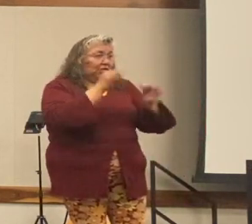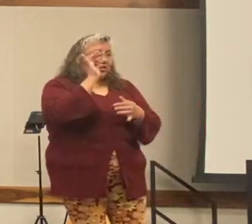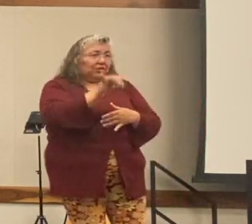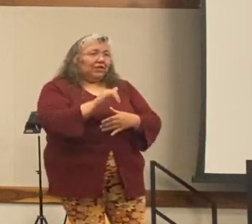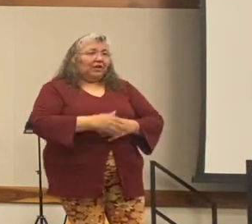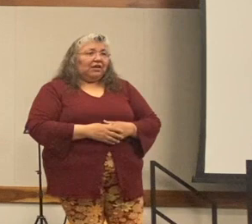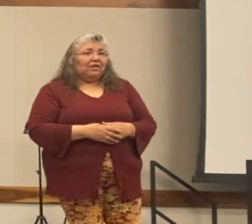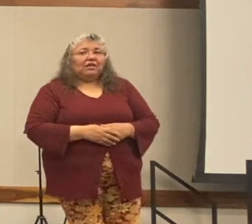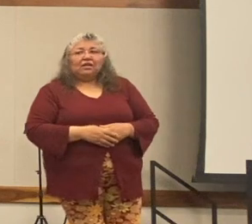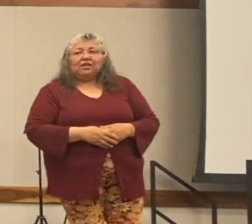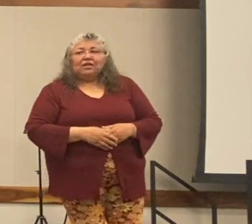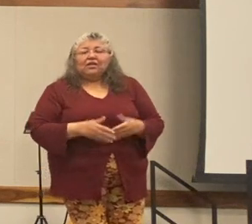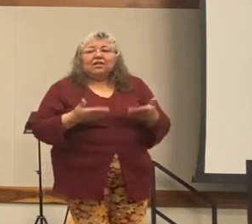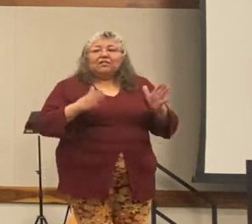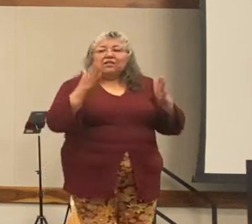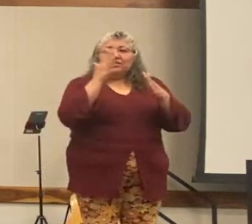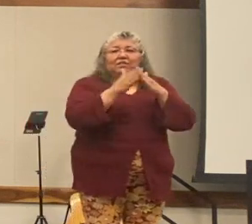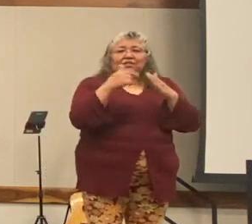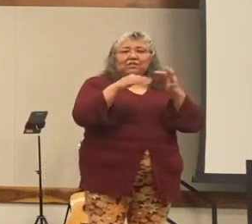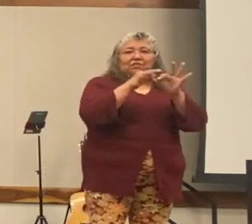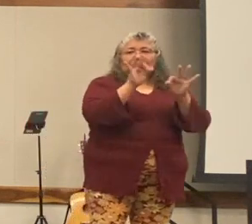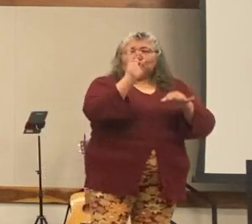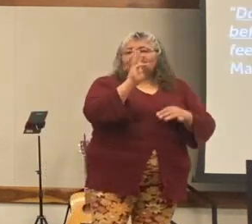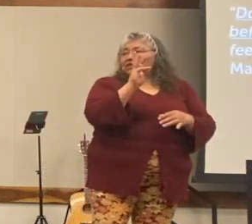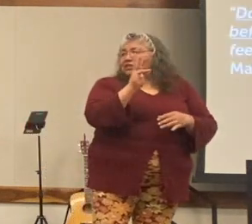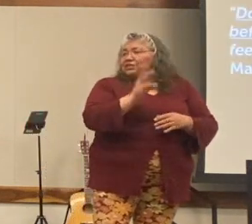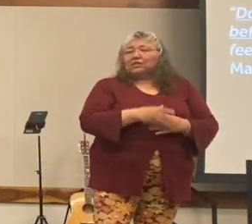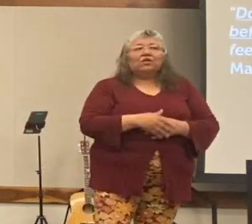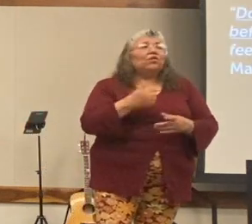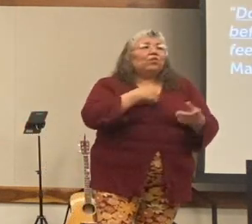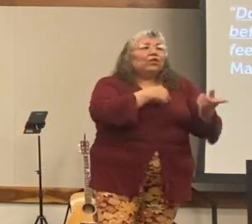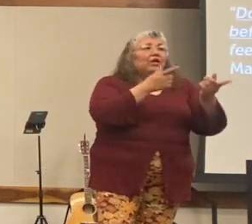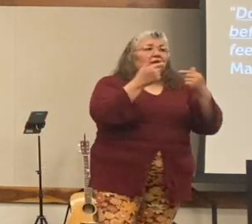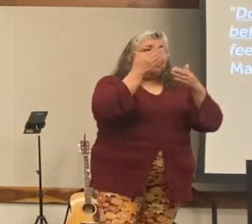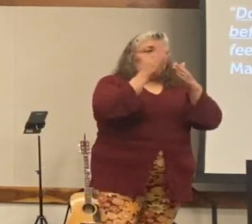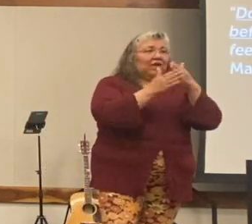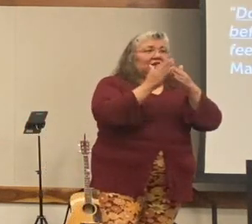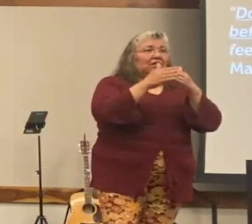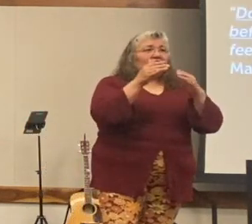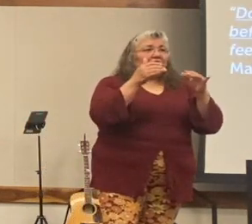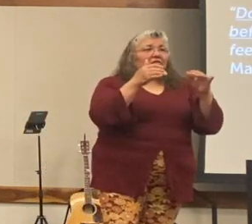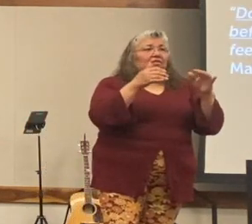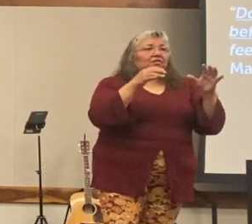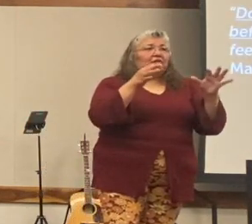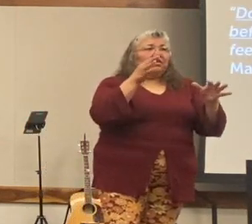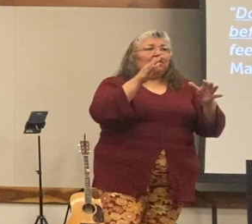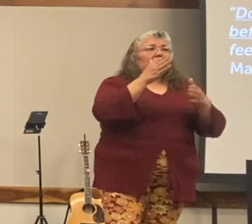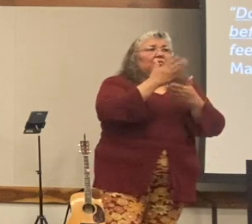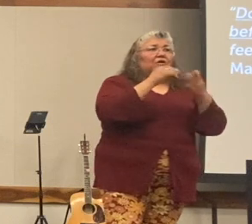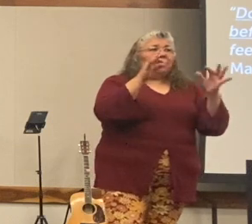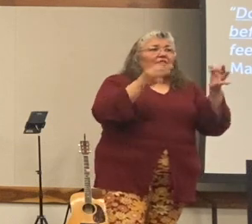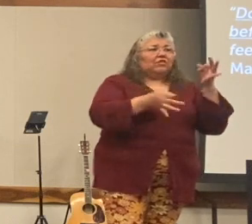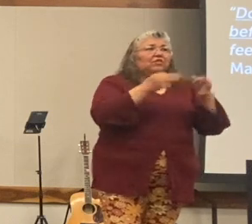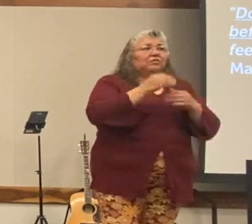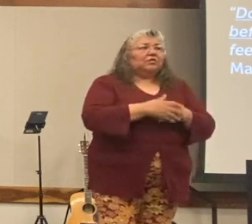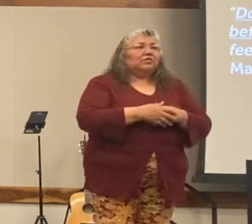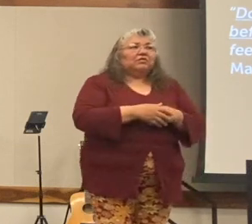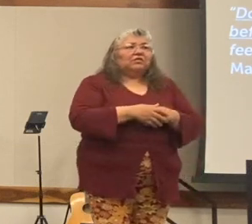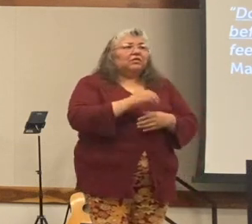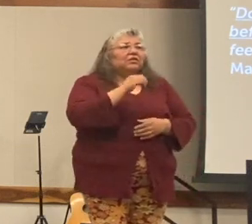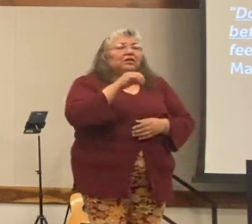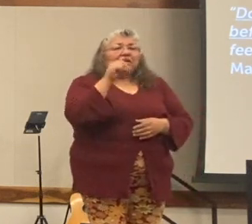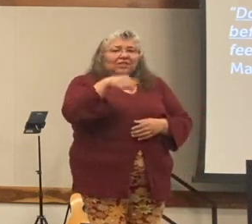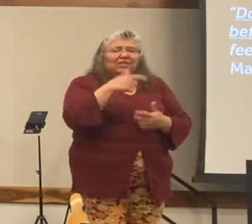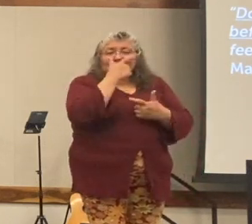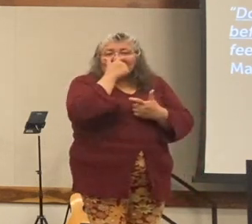that. Let's end this in verse 6, right? So we come to the end of this part of judgment. And he says, this